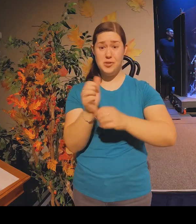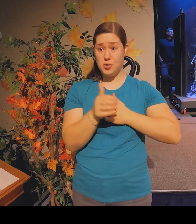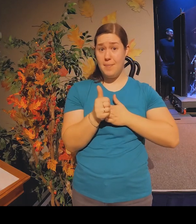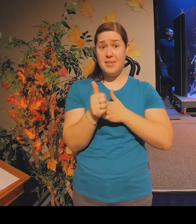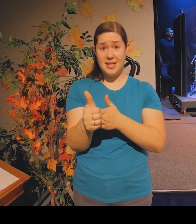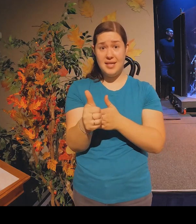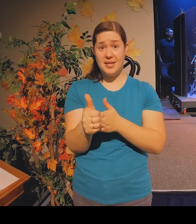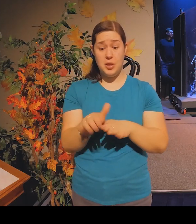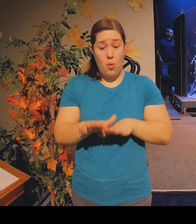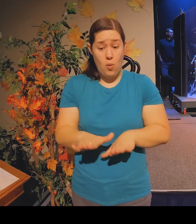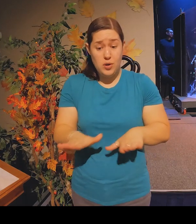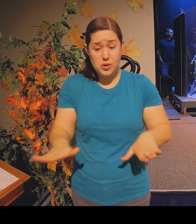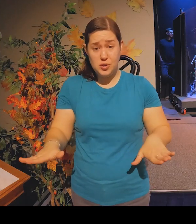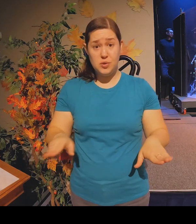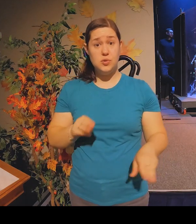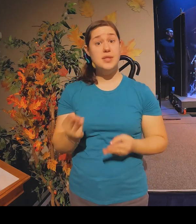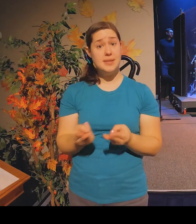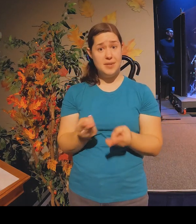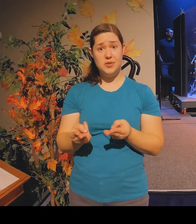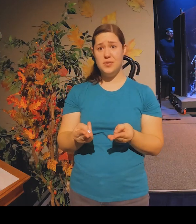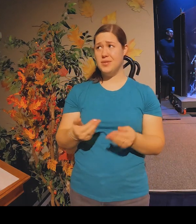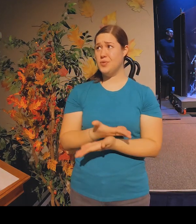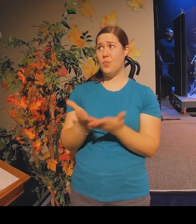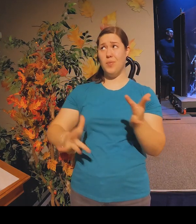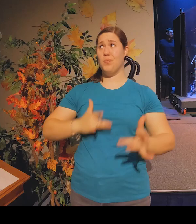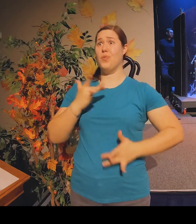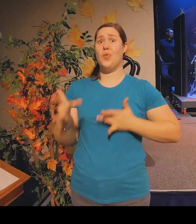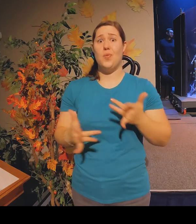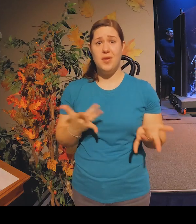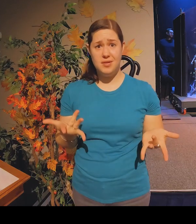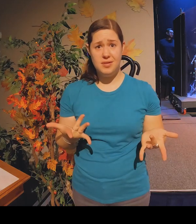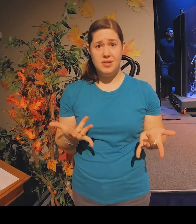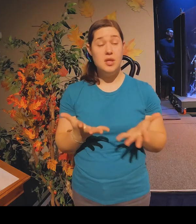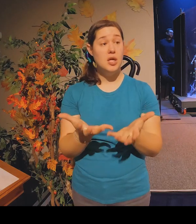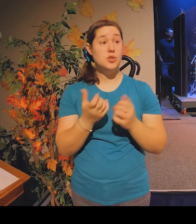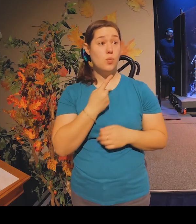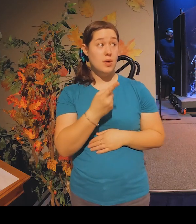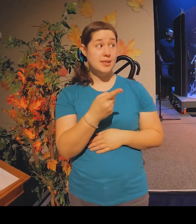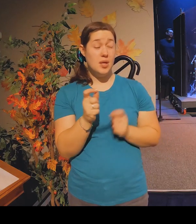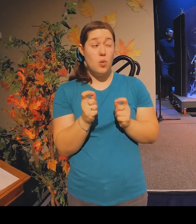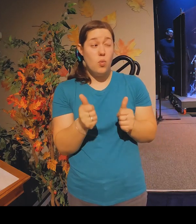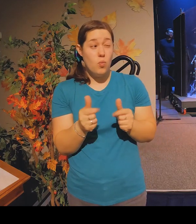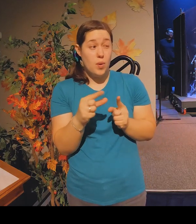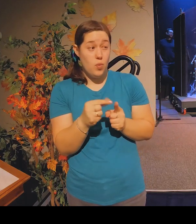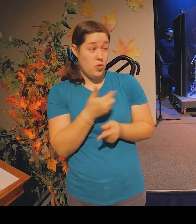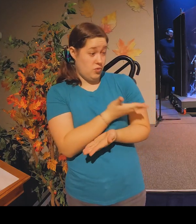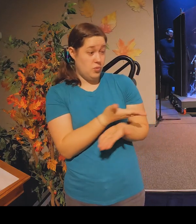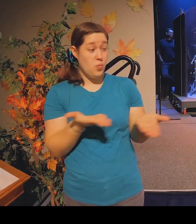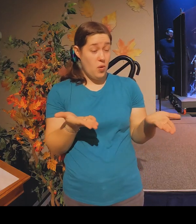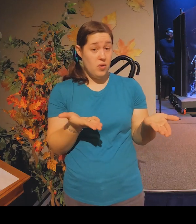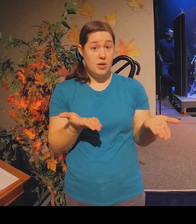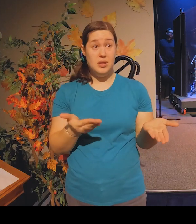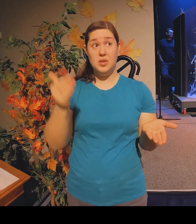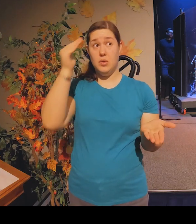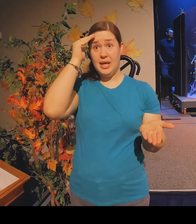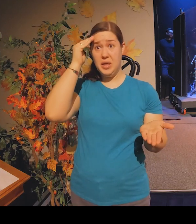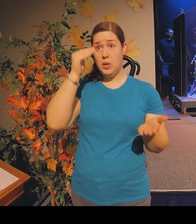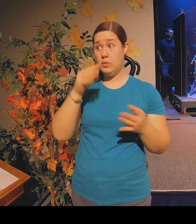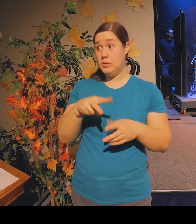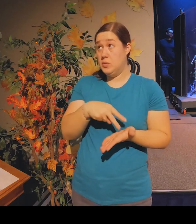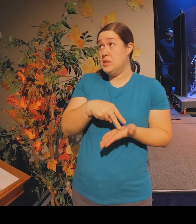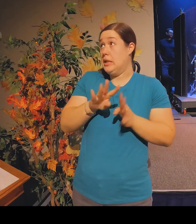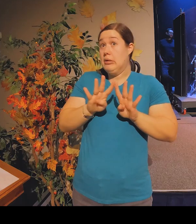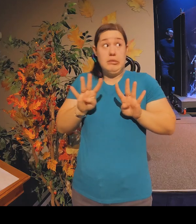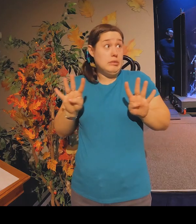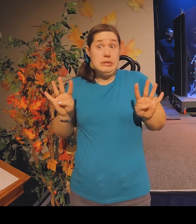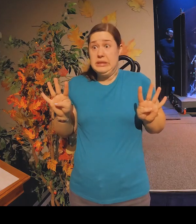children's ministry, and we're just thrilled. And I just wanted to say just a quick word to all of you. I know it's kind of, you know, being up here is a little nerve-wracking,